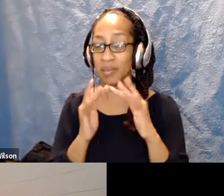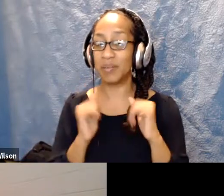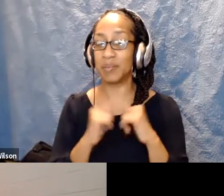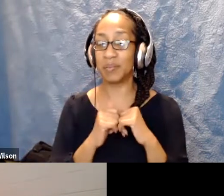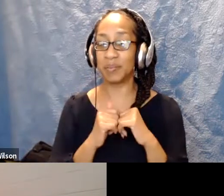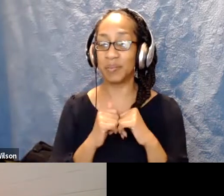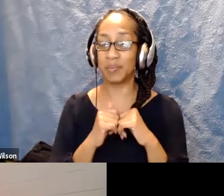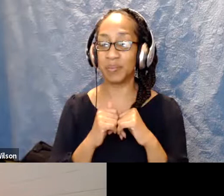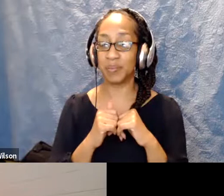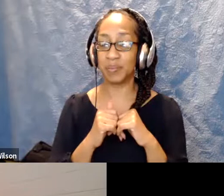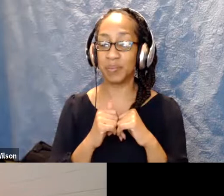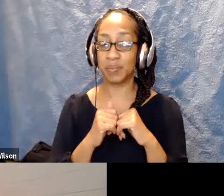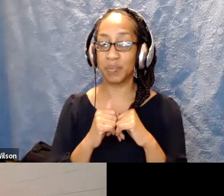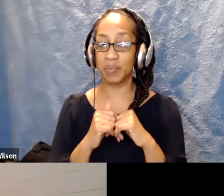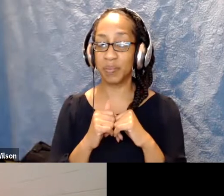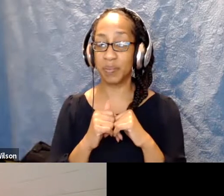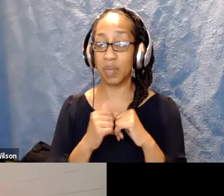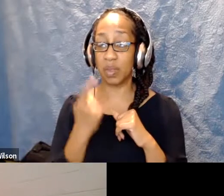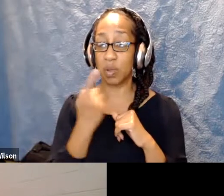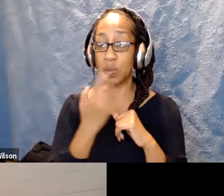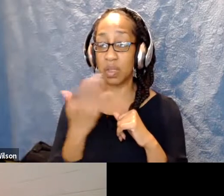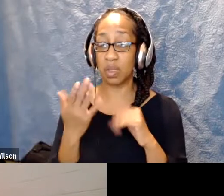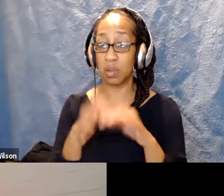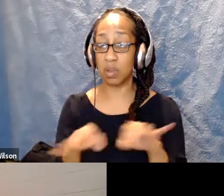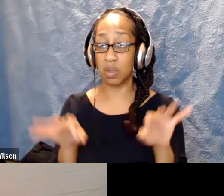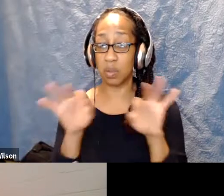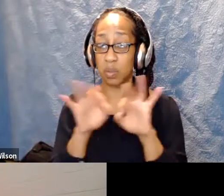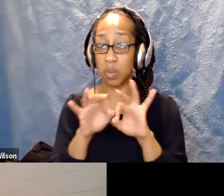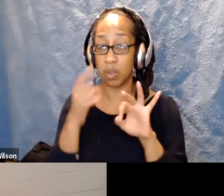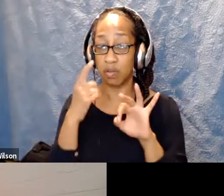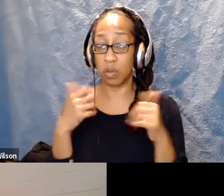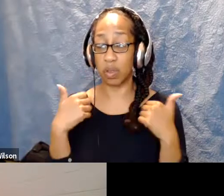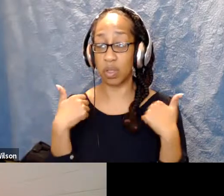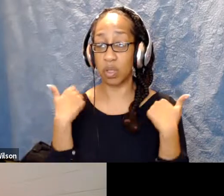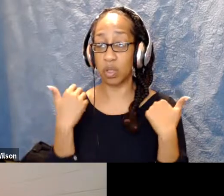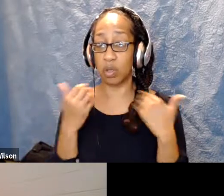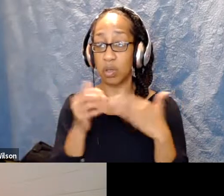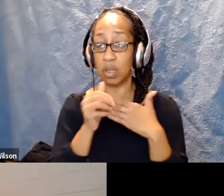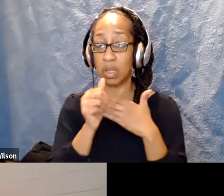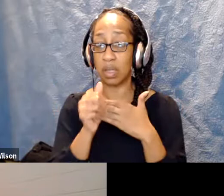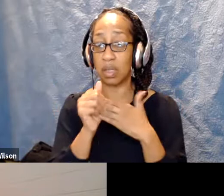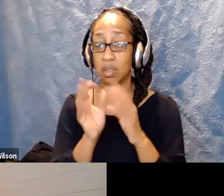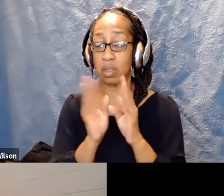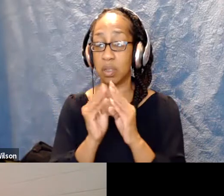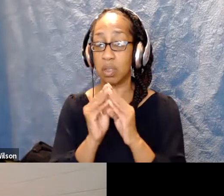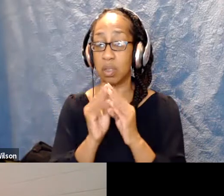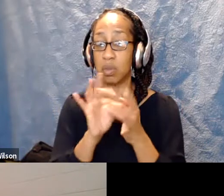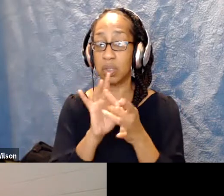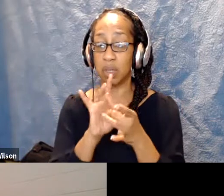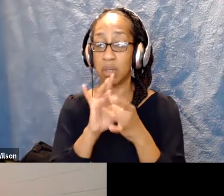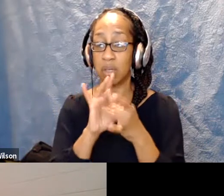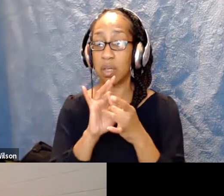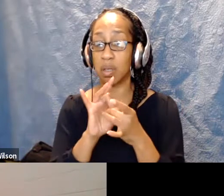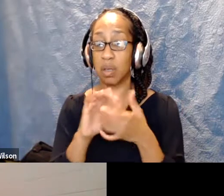And one thing that was really important for Youth Leadership Forum was our connection and our partnership